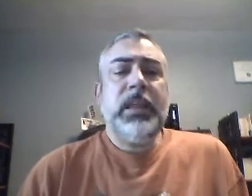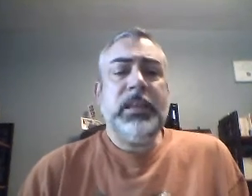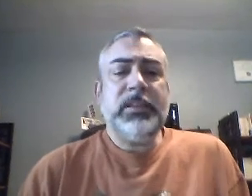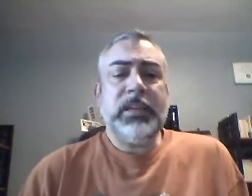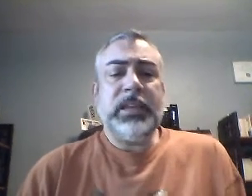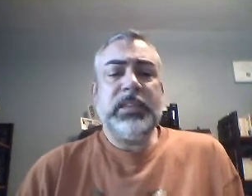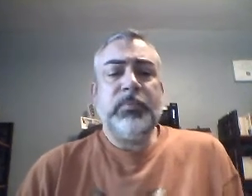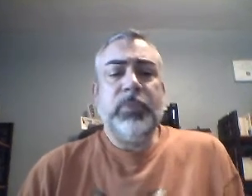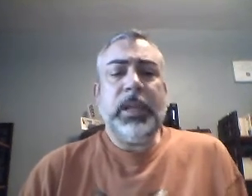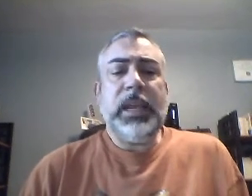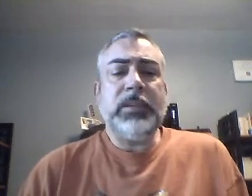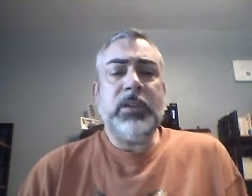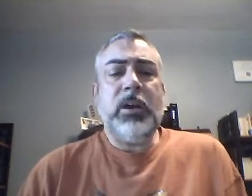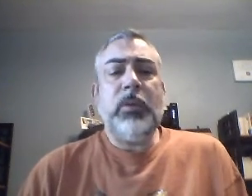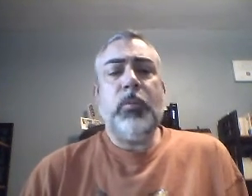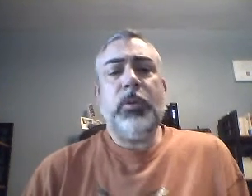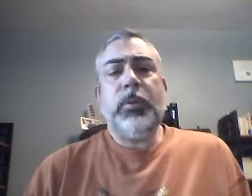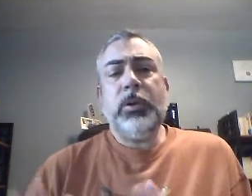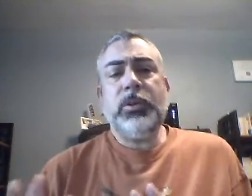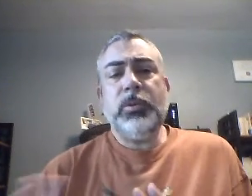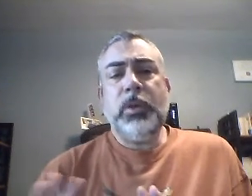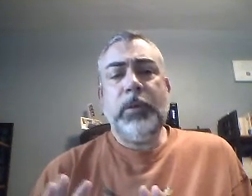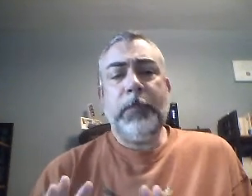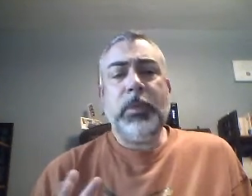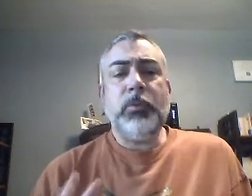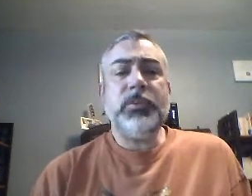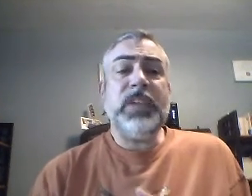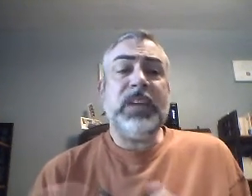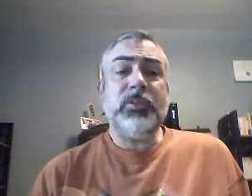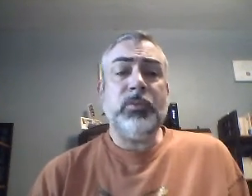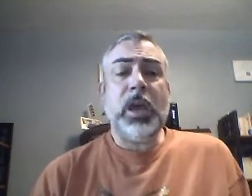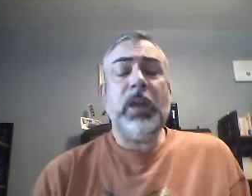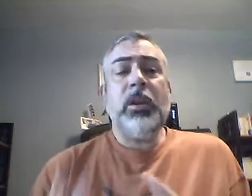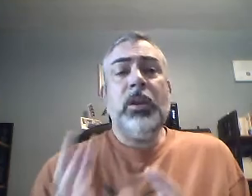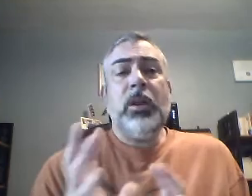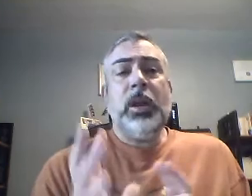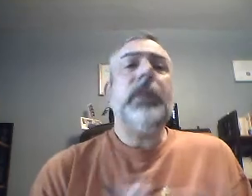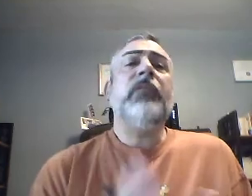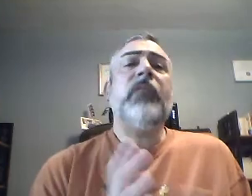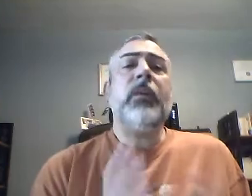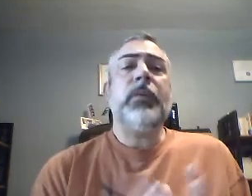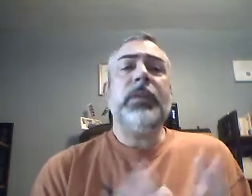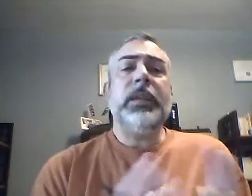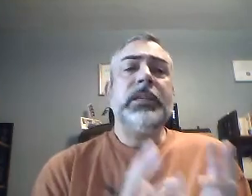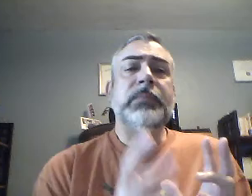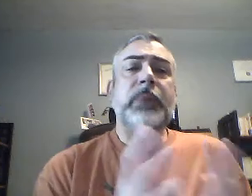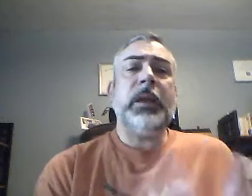this link explains with regard to those that do not identify within this